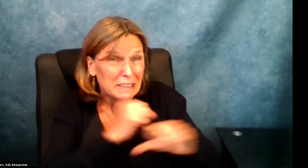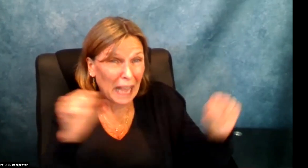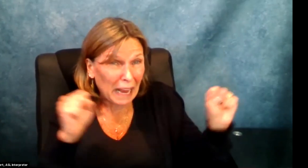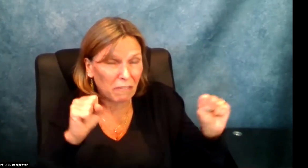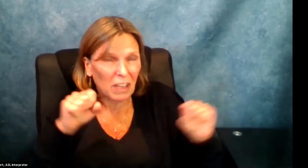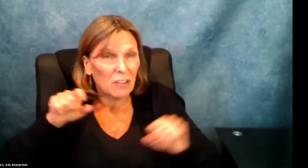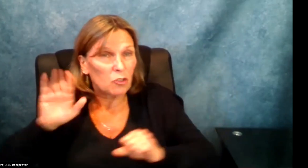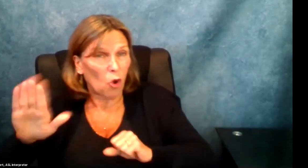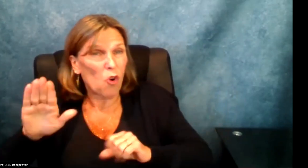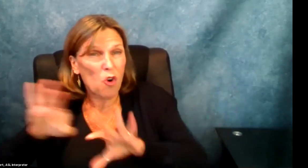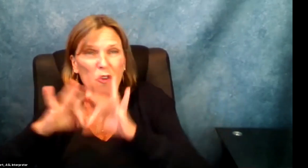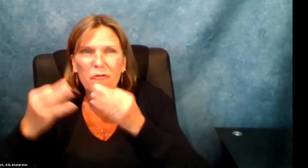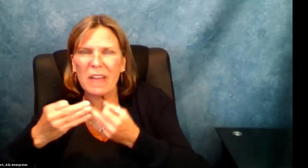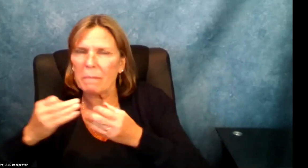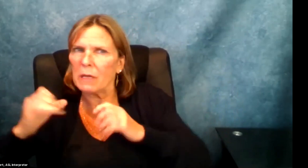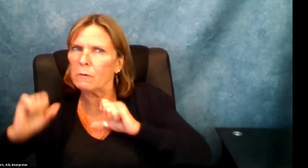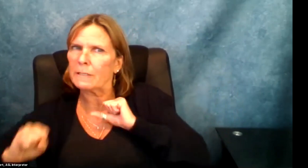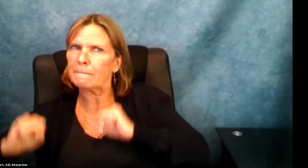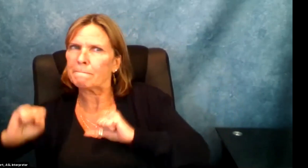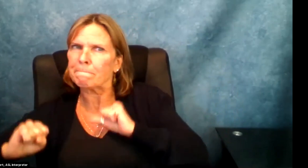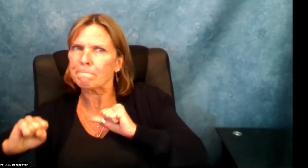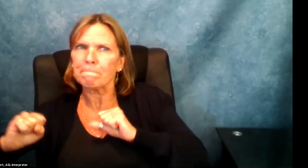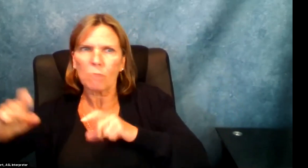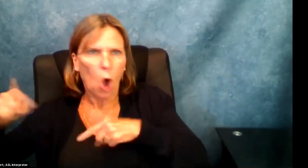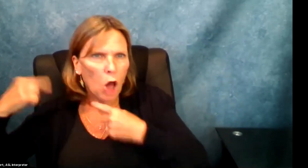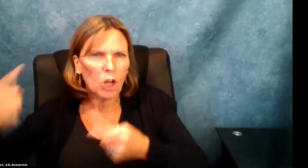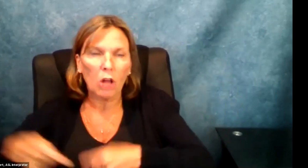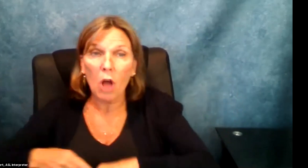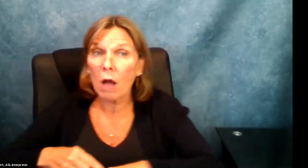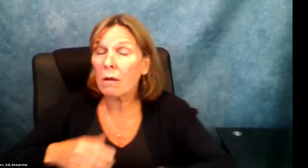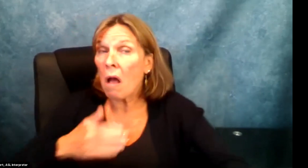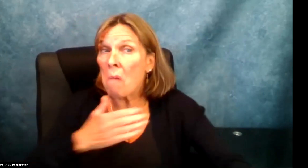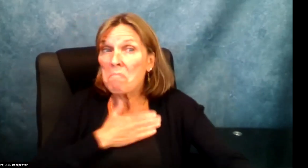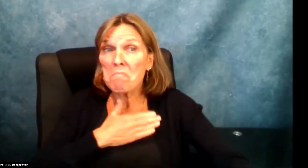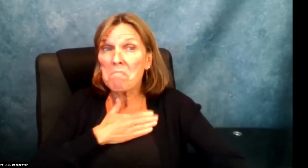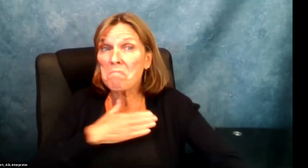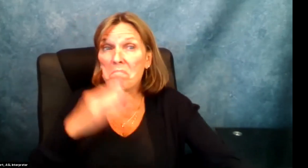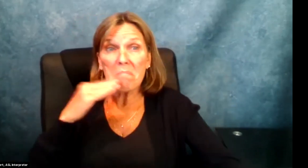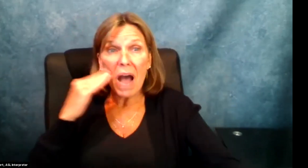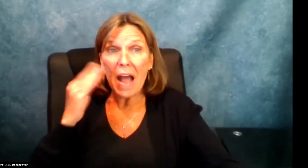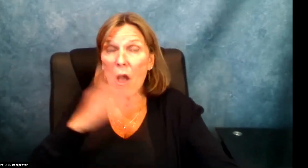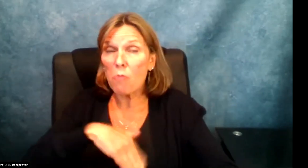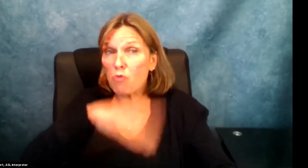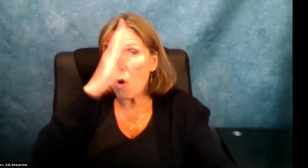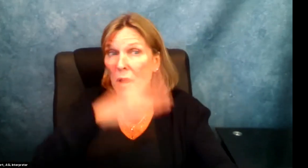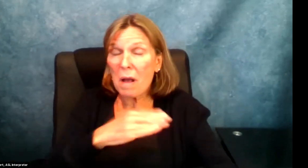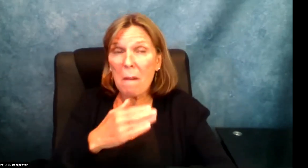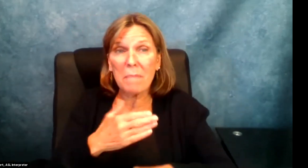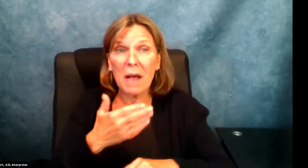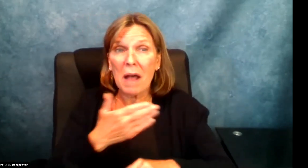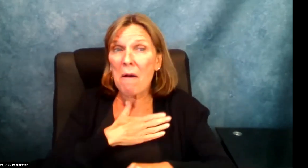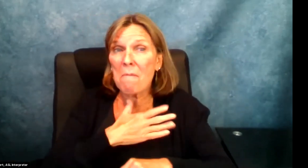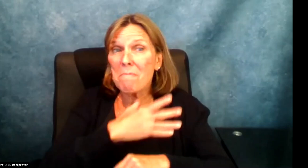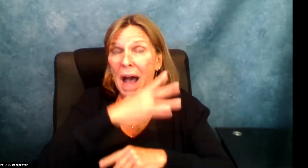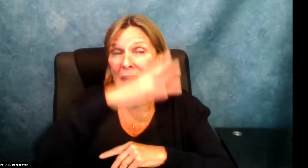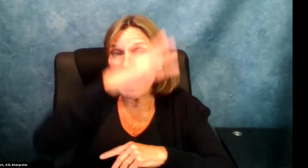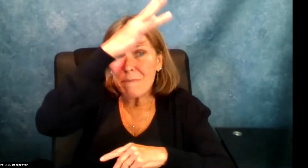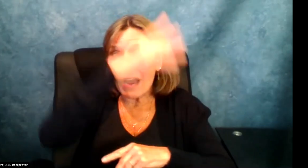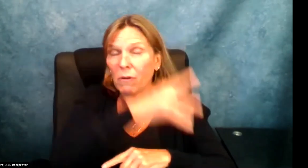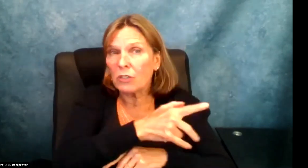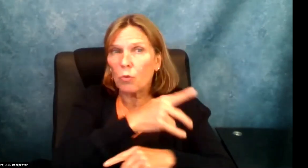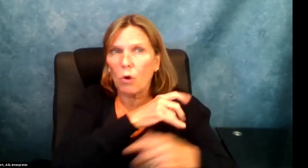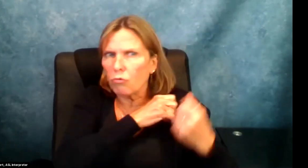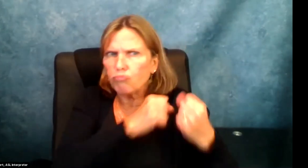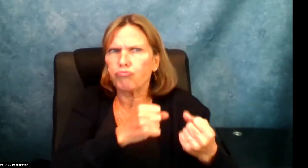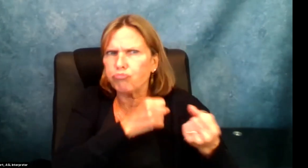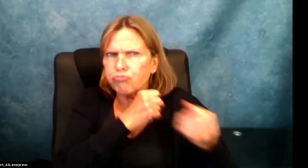medicine doctor. My mom was a pediatric nurse, and she took care of kids who suffered from polio. And she was 100% in when,